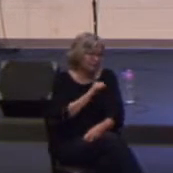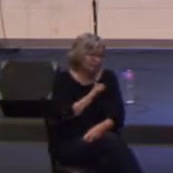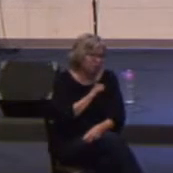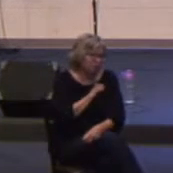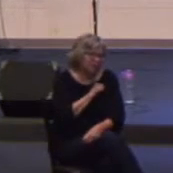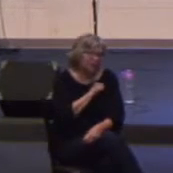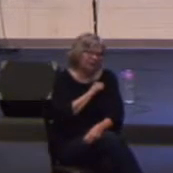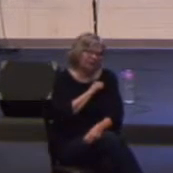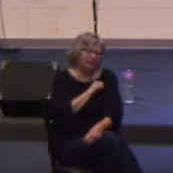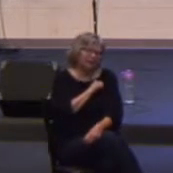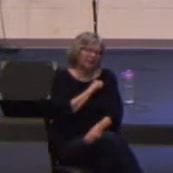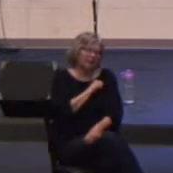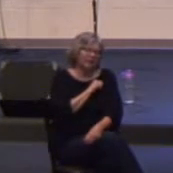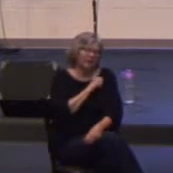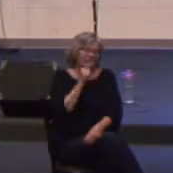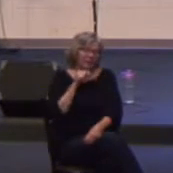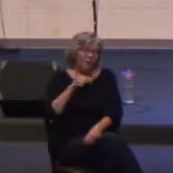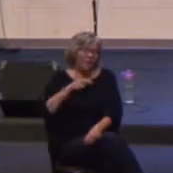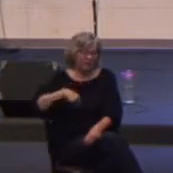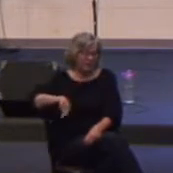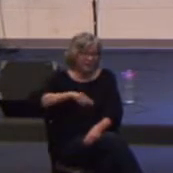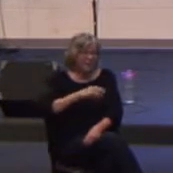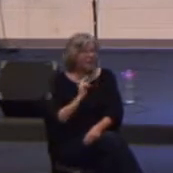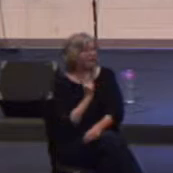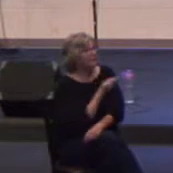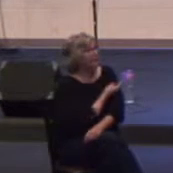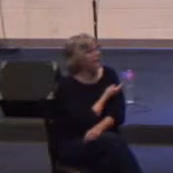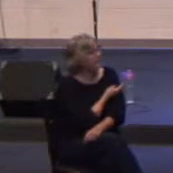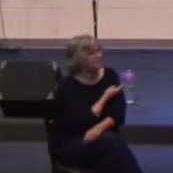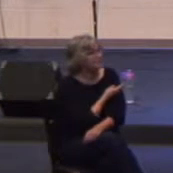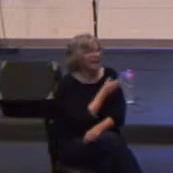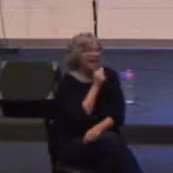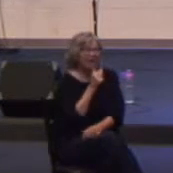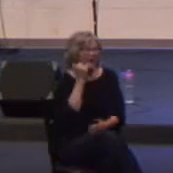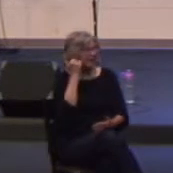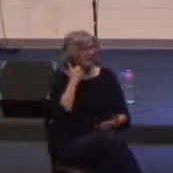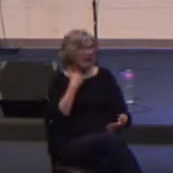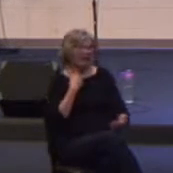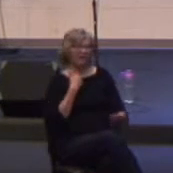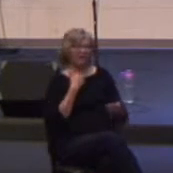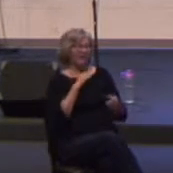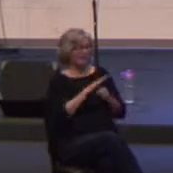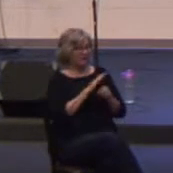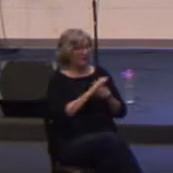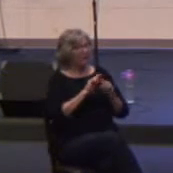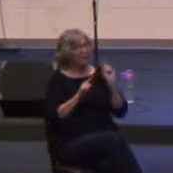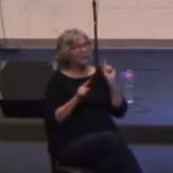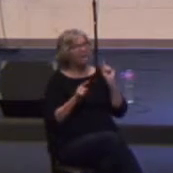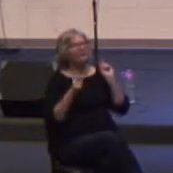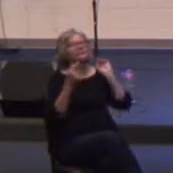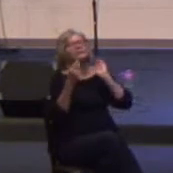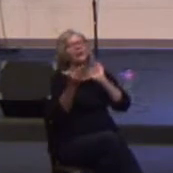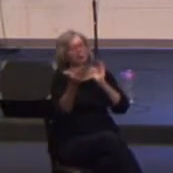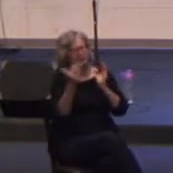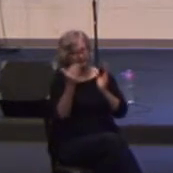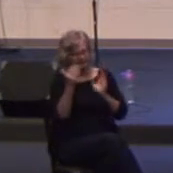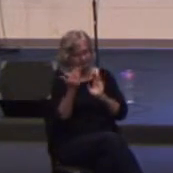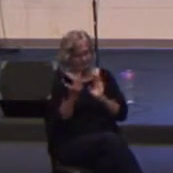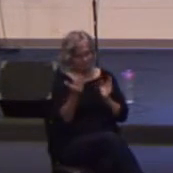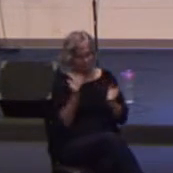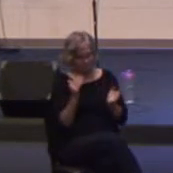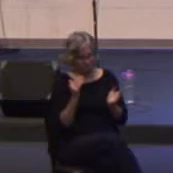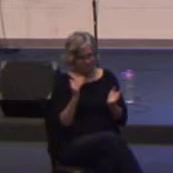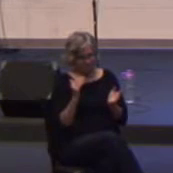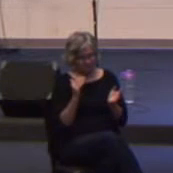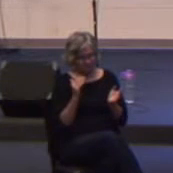the cause for us so often as well, is not whether or not you have enough, but it's comparison.